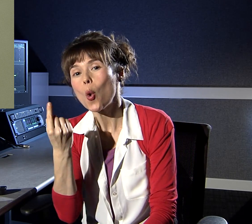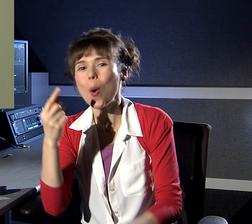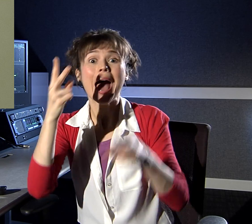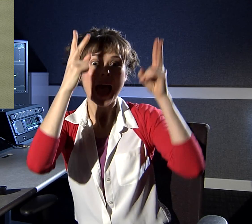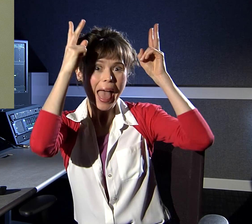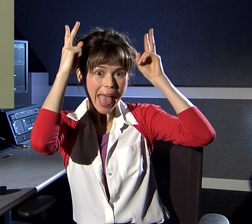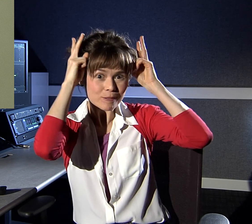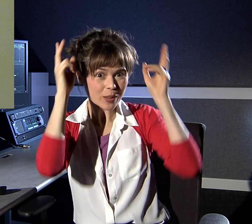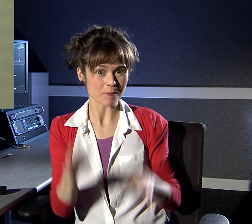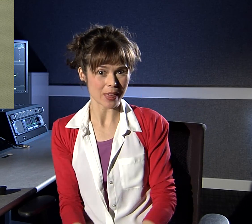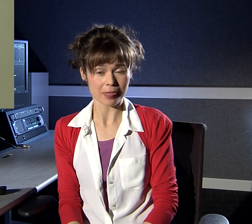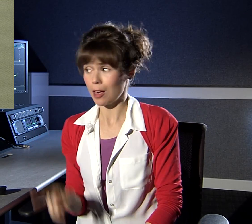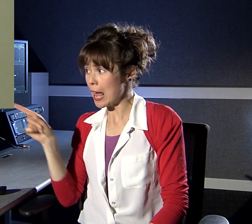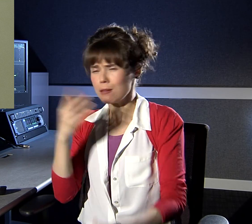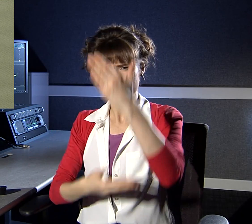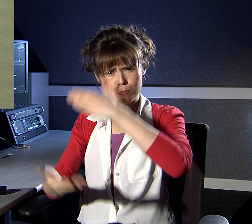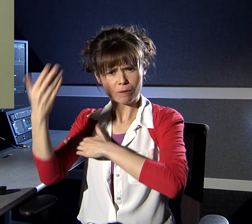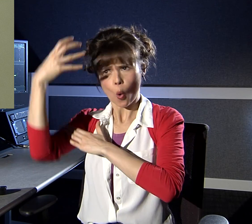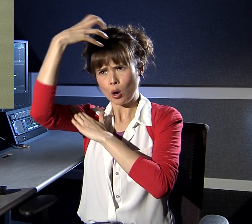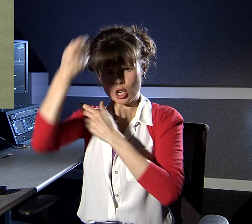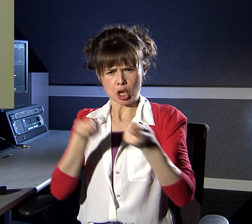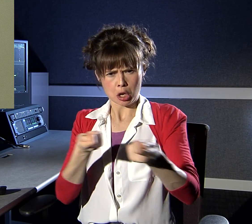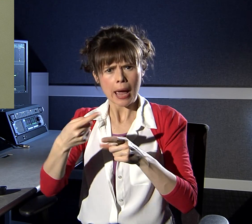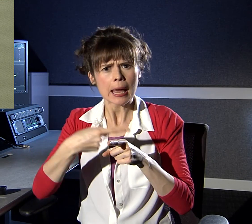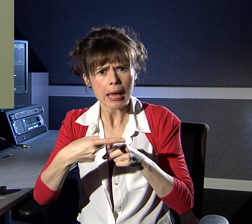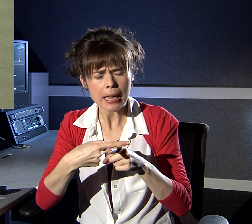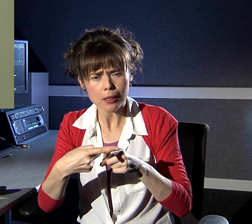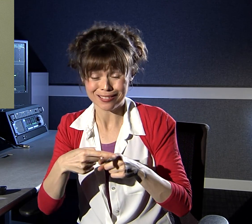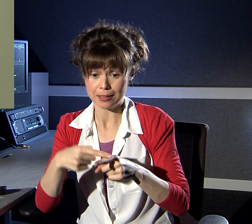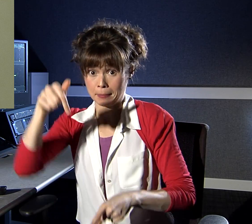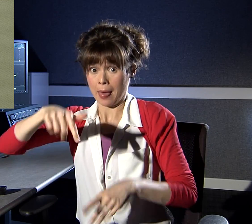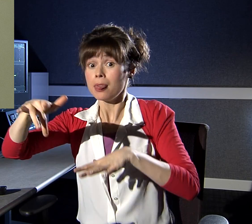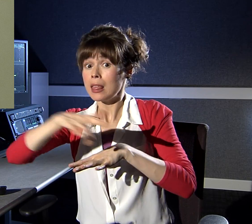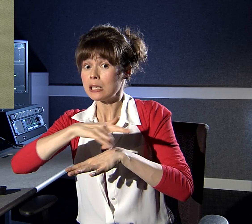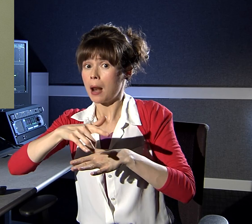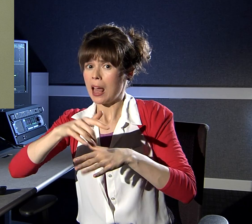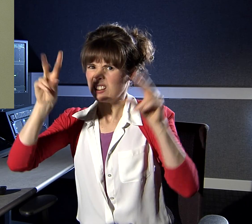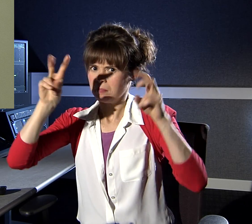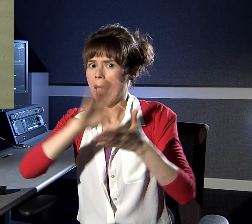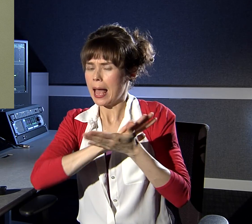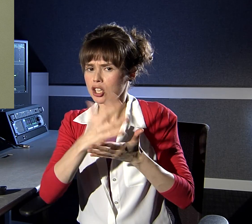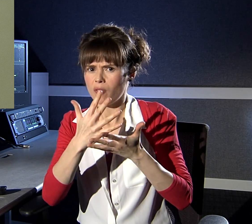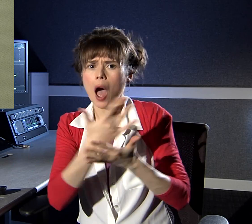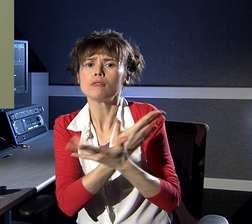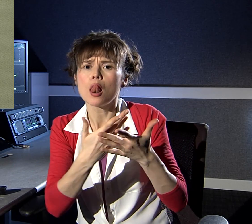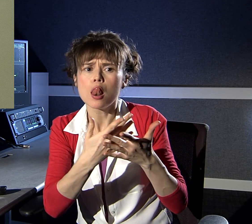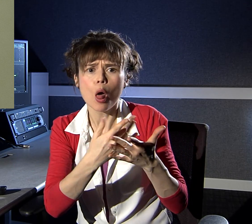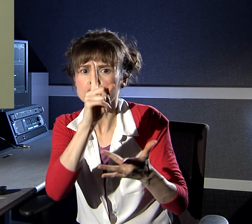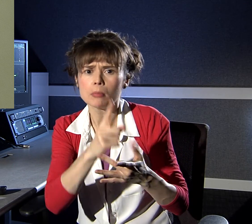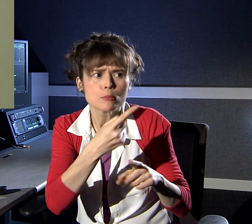His son is Henry V, and he previously ruled England. In this play,